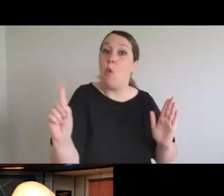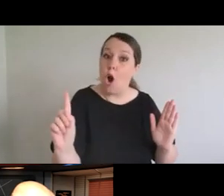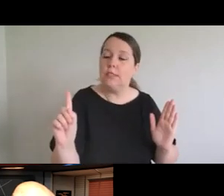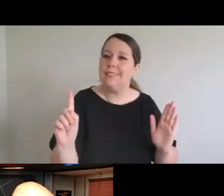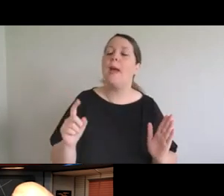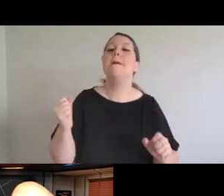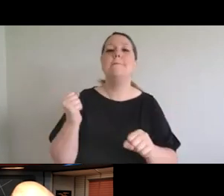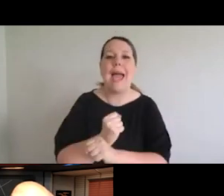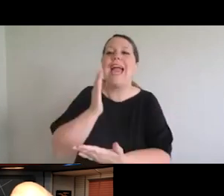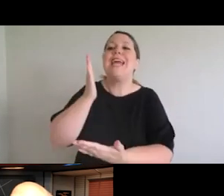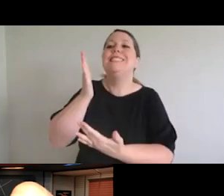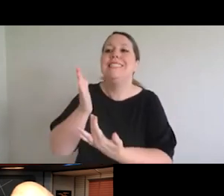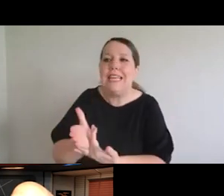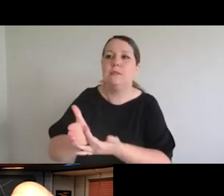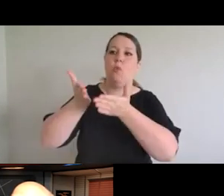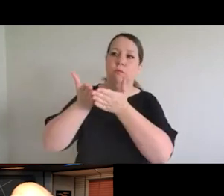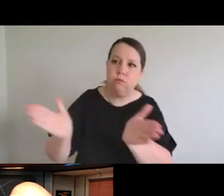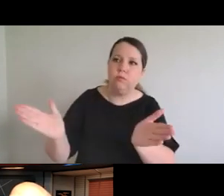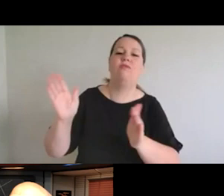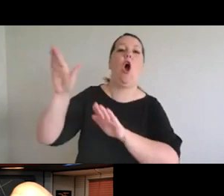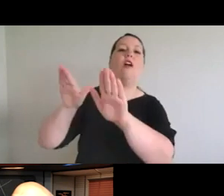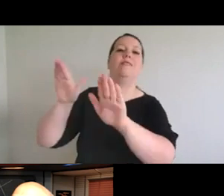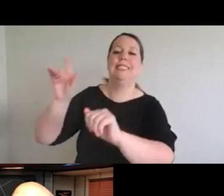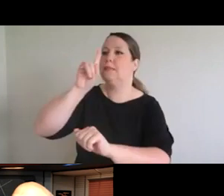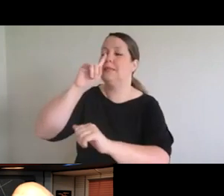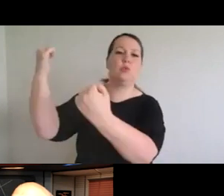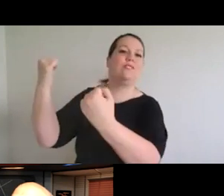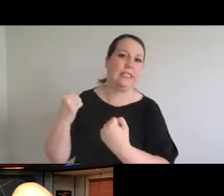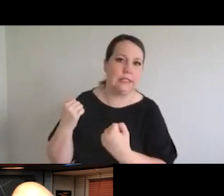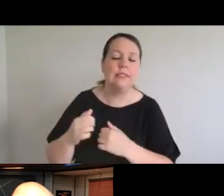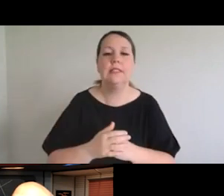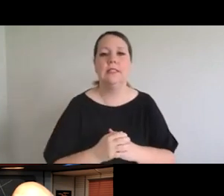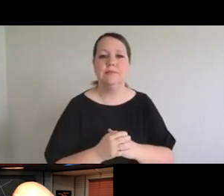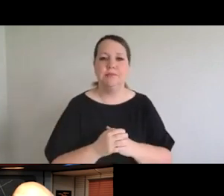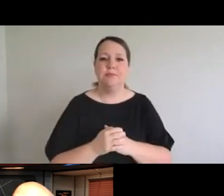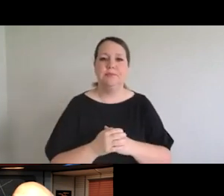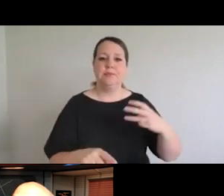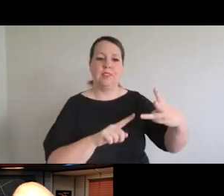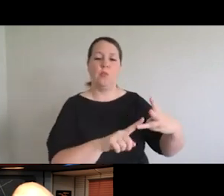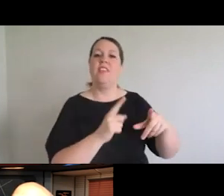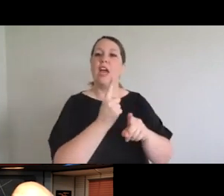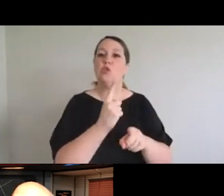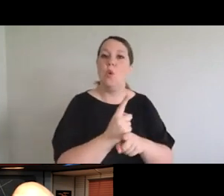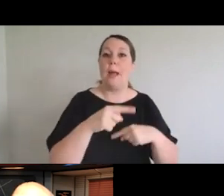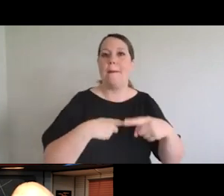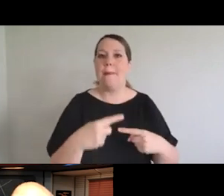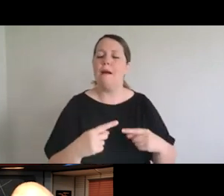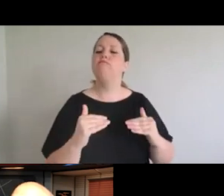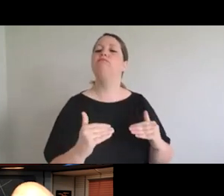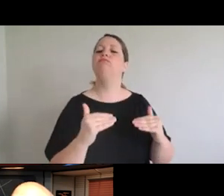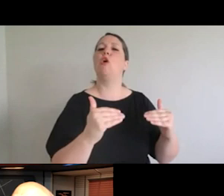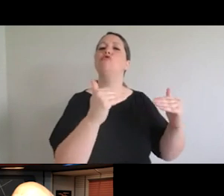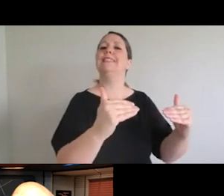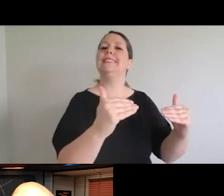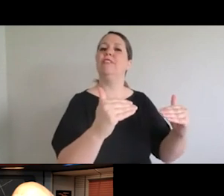When they use language like progressive realization or accelerated, it all sounds very good,